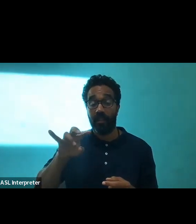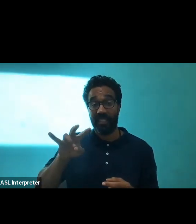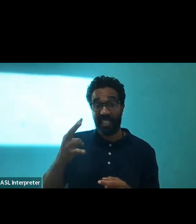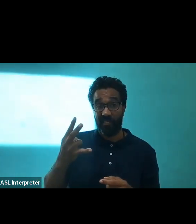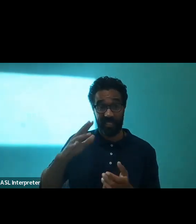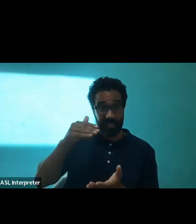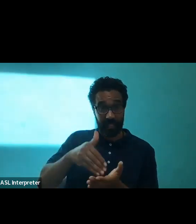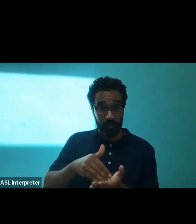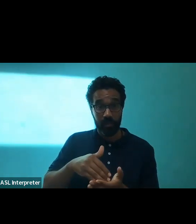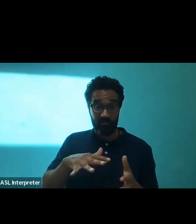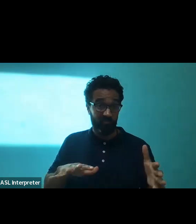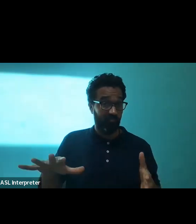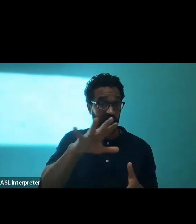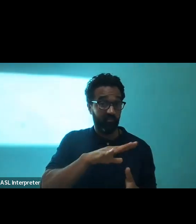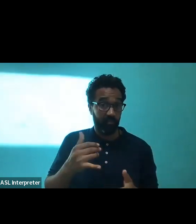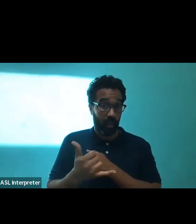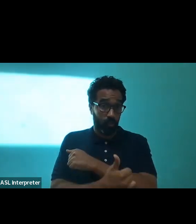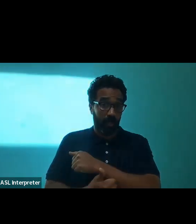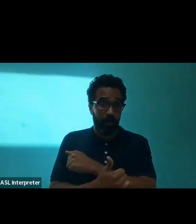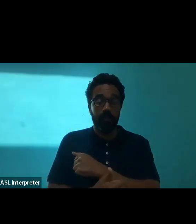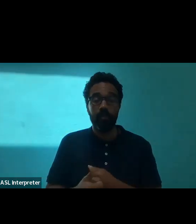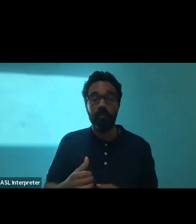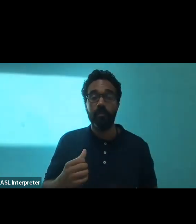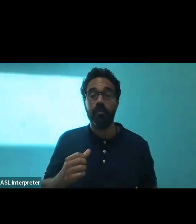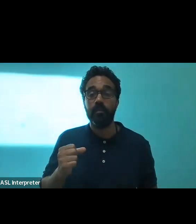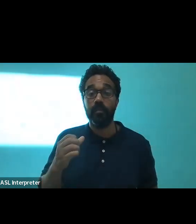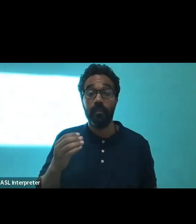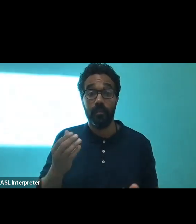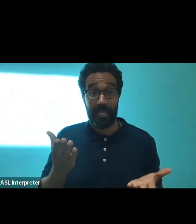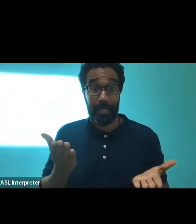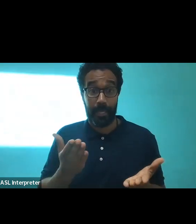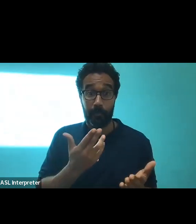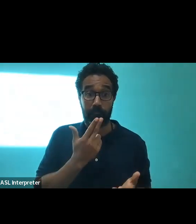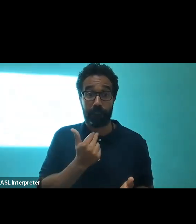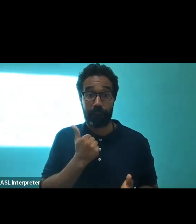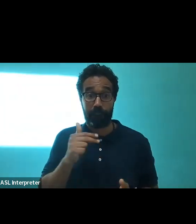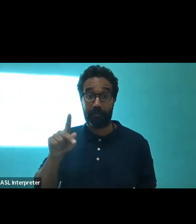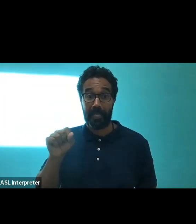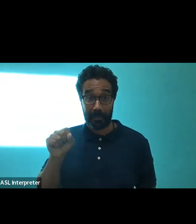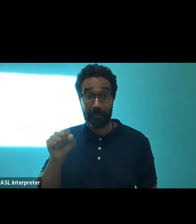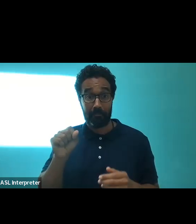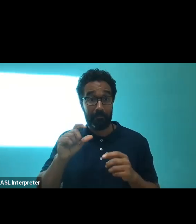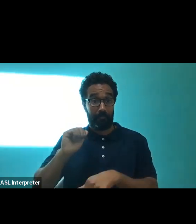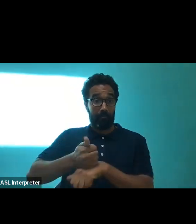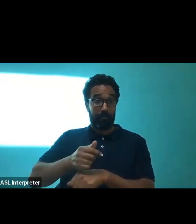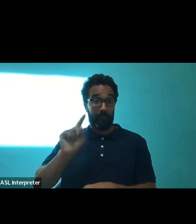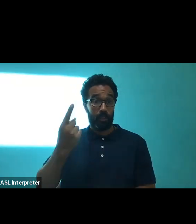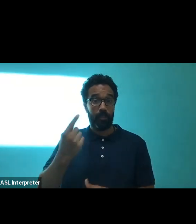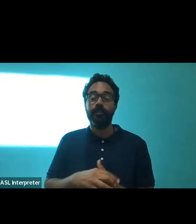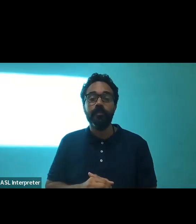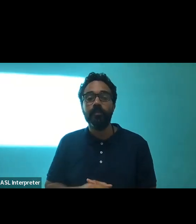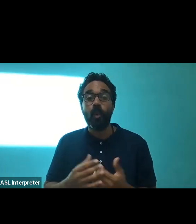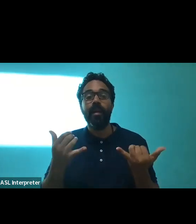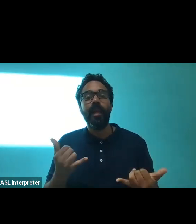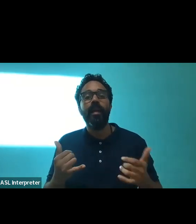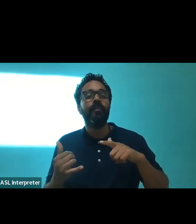the country. So here in rural Kansas. So I will pass that on